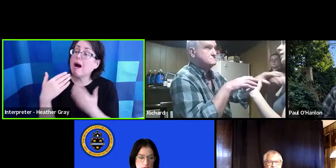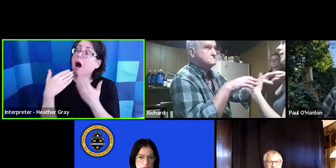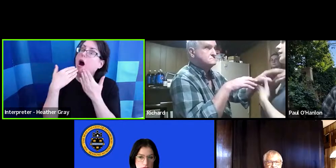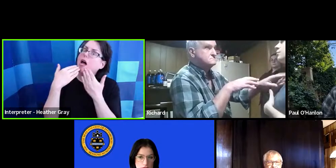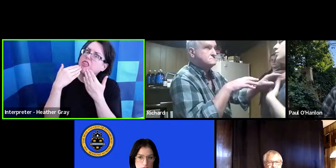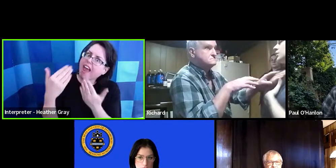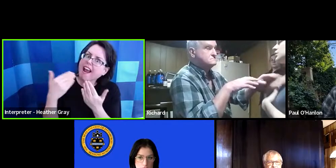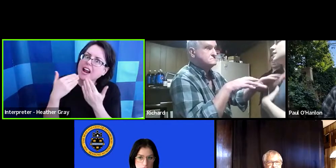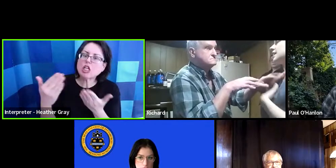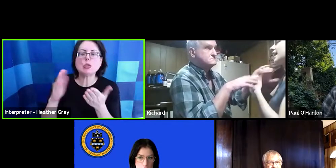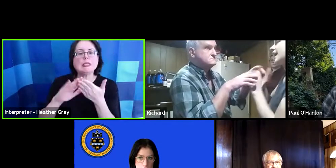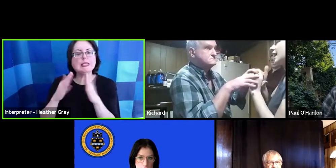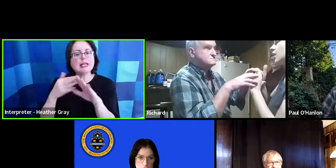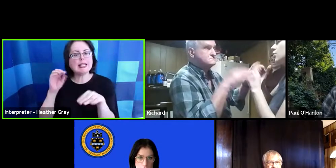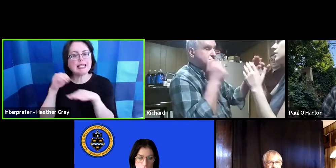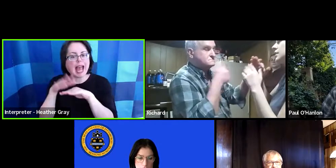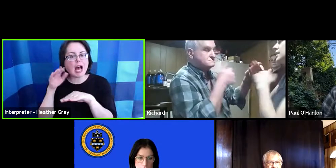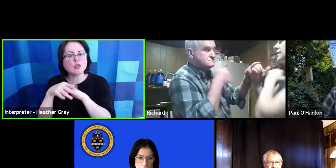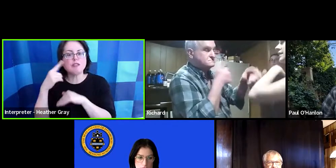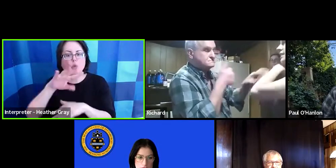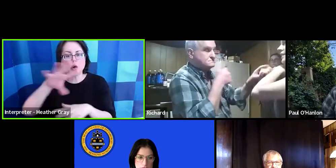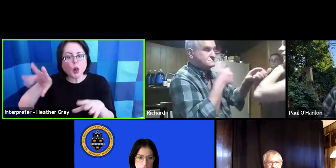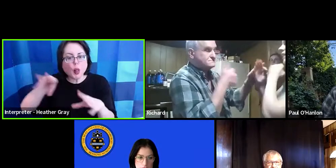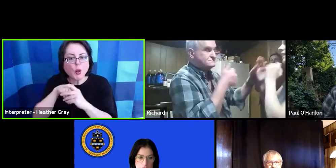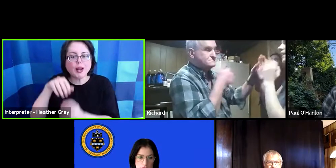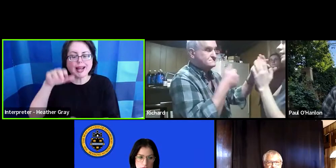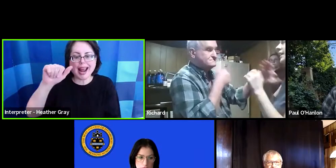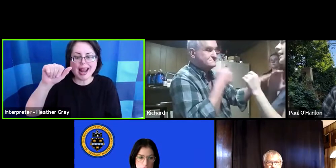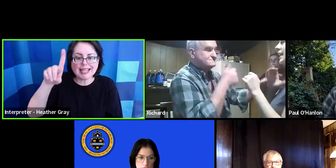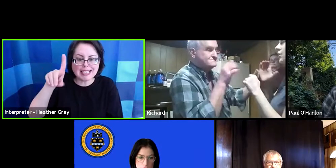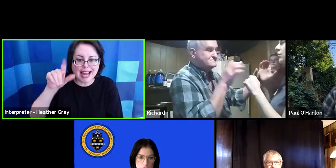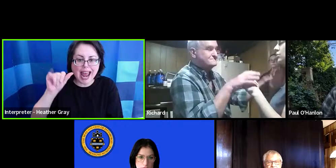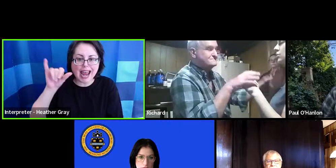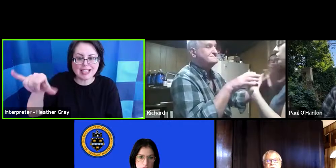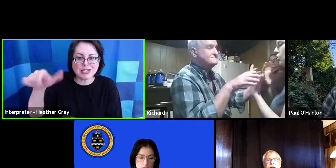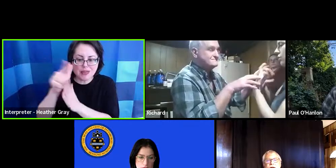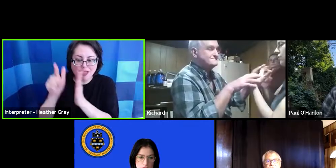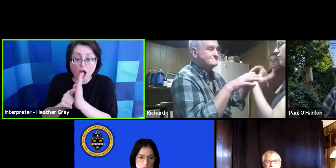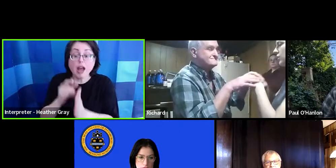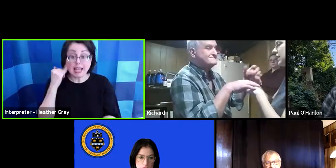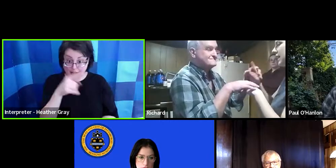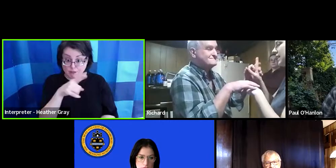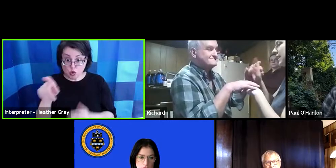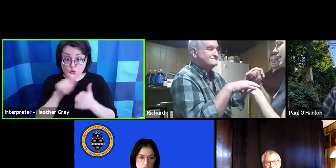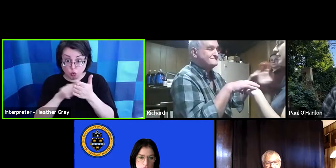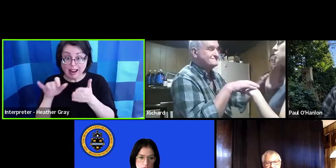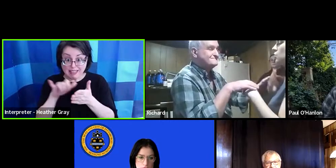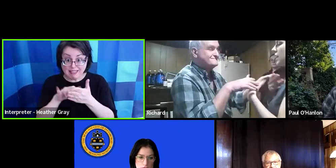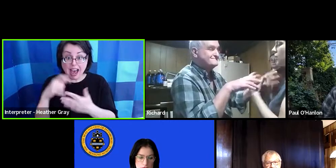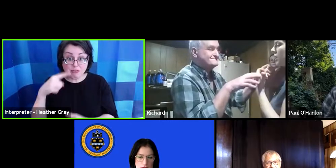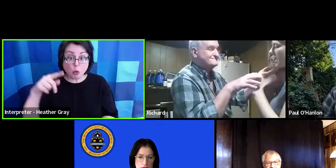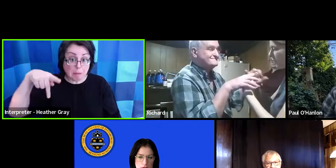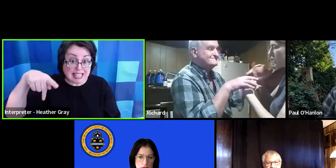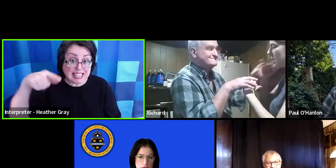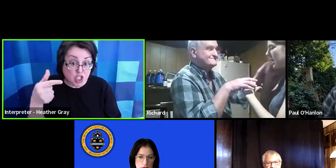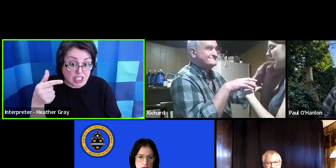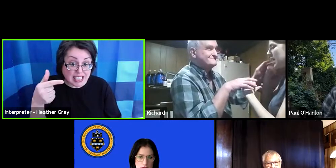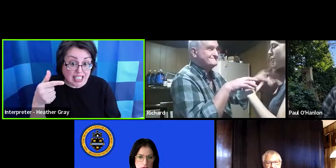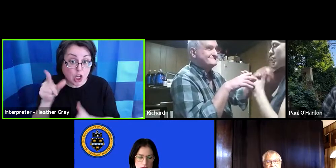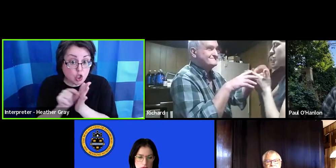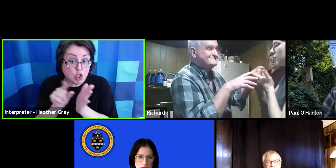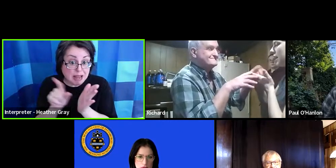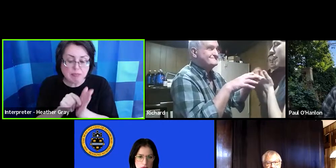the ADA into that effort. And if you do that for the Post-Gazette, then it's something that can be shared